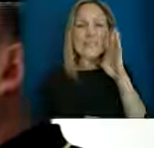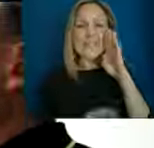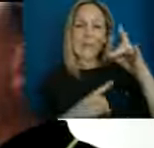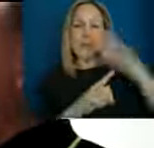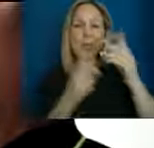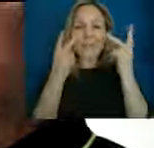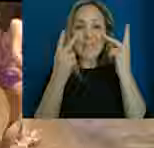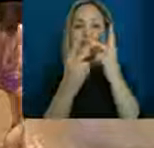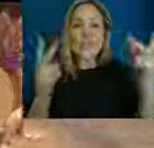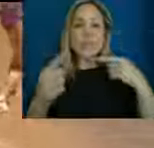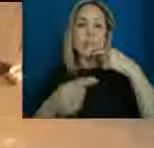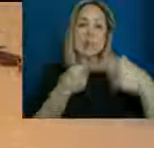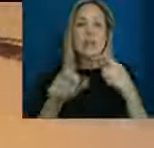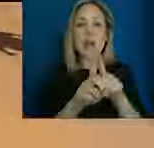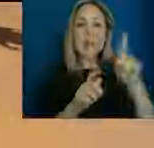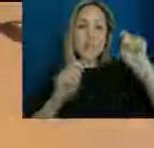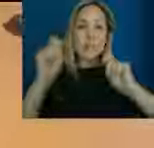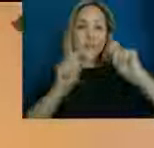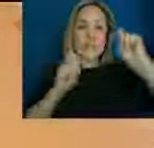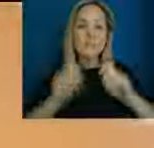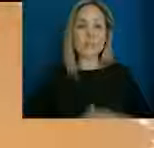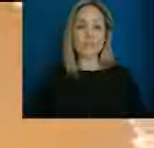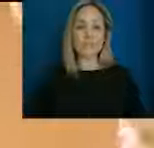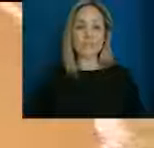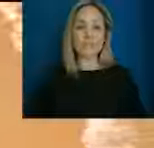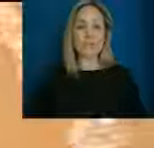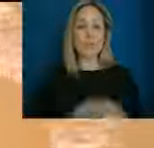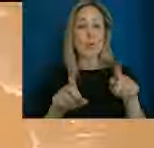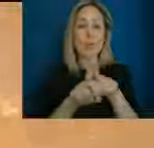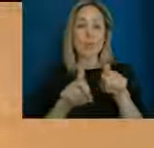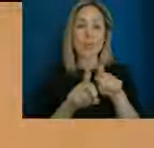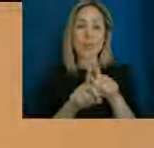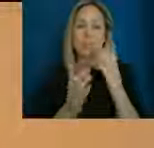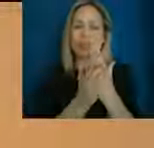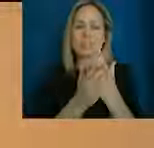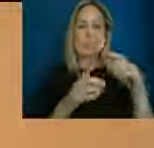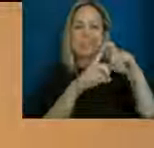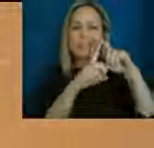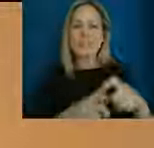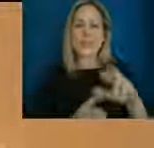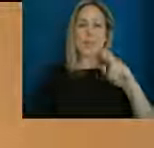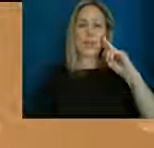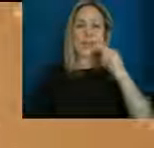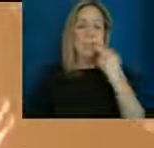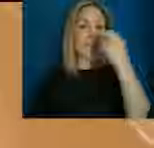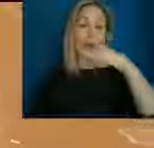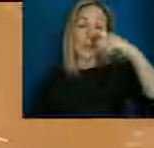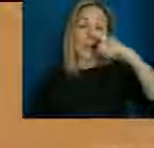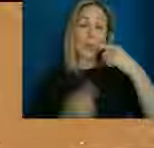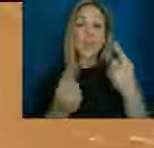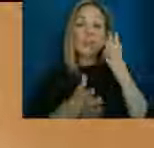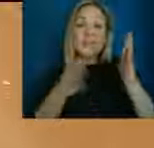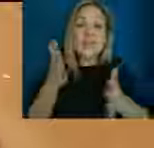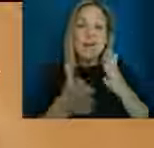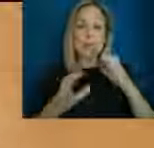facial expressions. Also, it is extremely difficult for deafblind people who sign to communicate more than